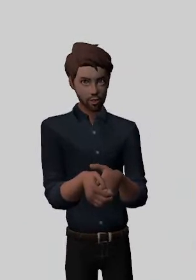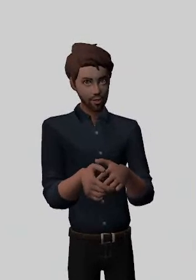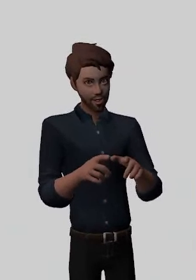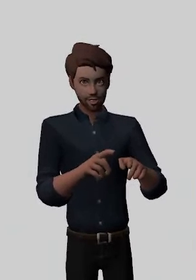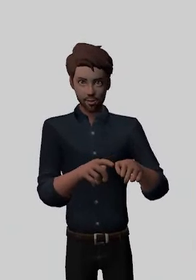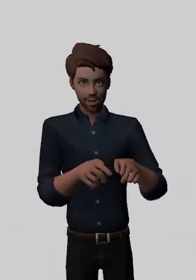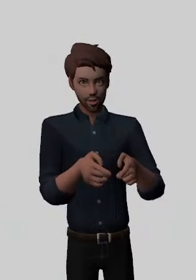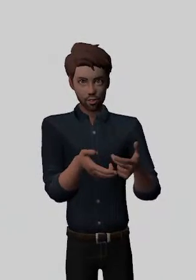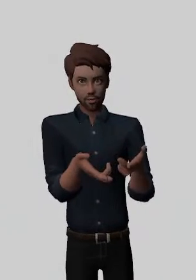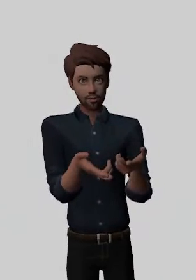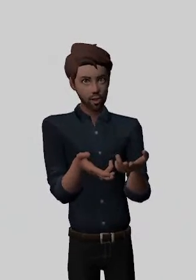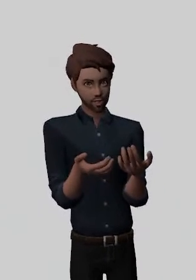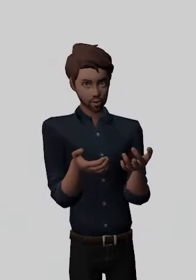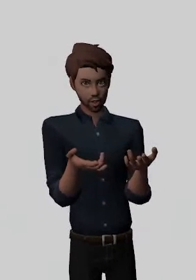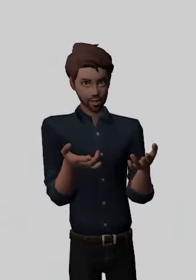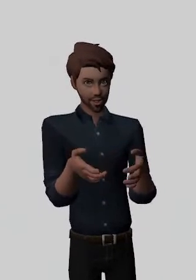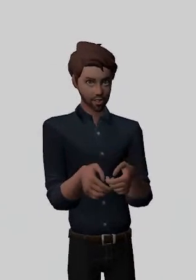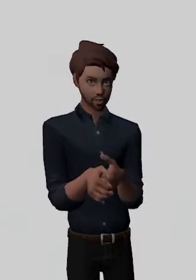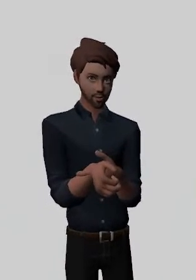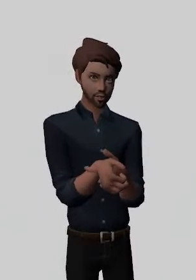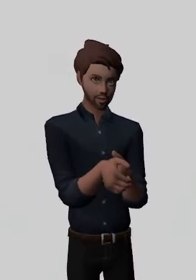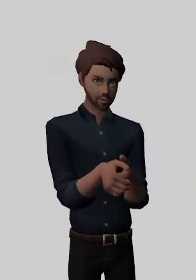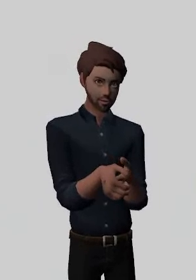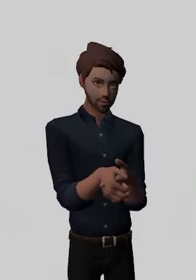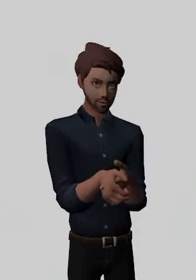So yeah, just depending on what you want to get out of it ultimately.